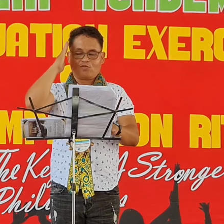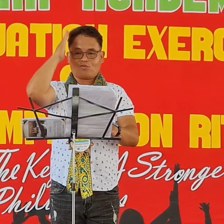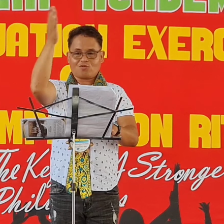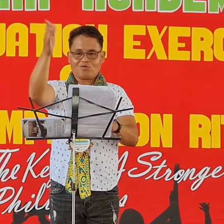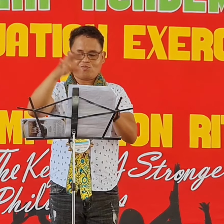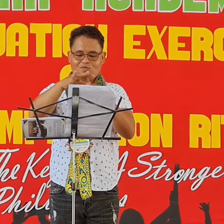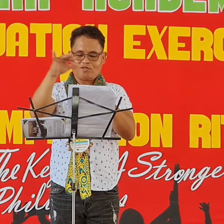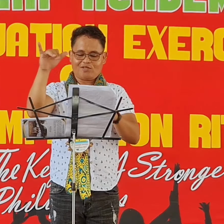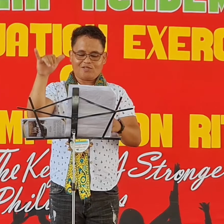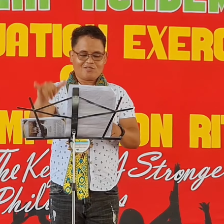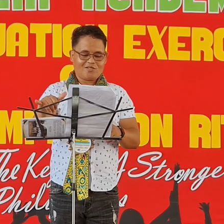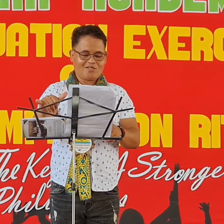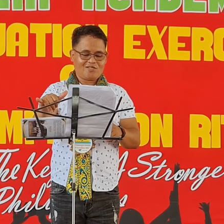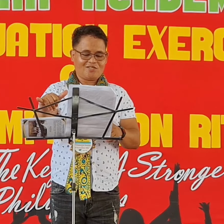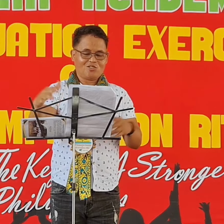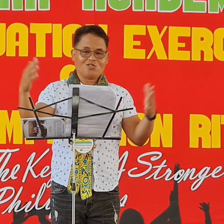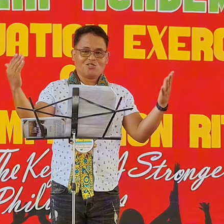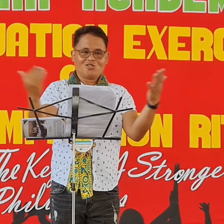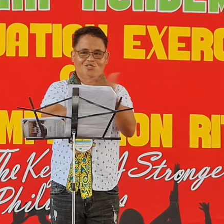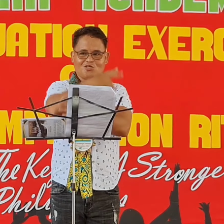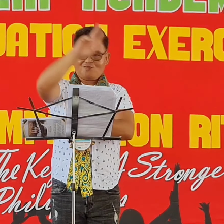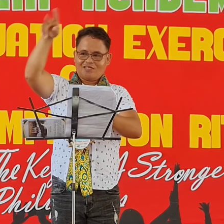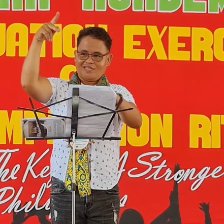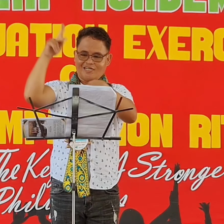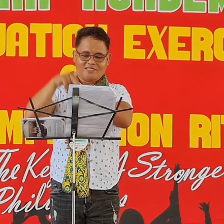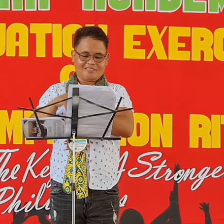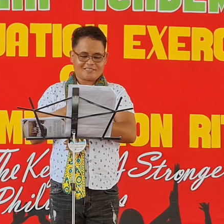Filipino youth. The key for a stronger future of a new Philippines.